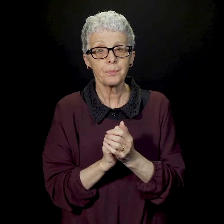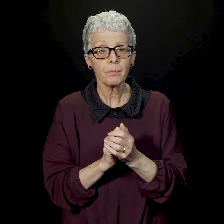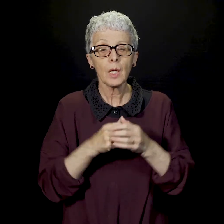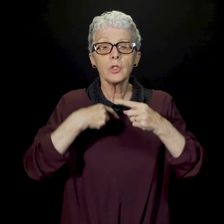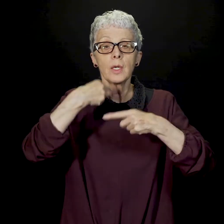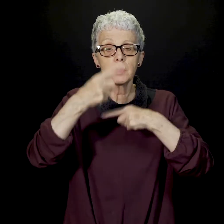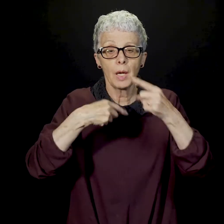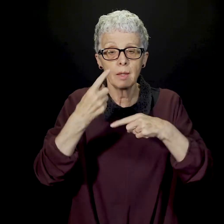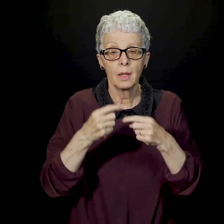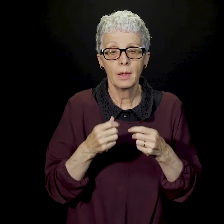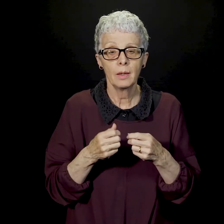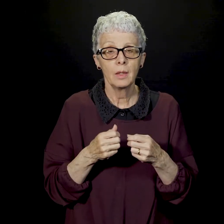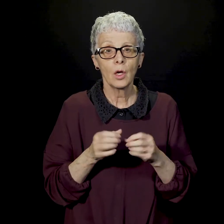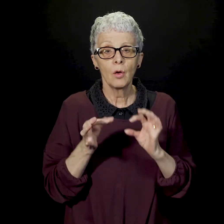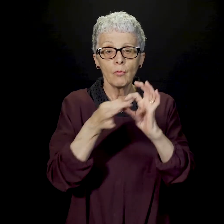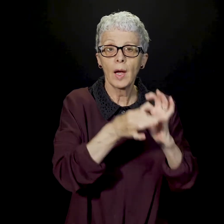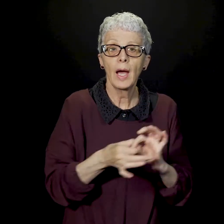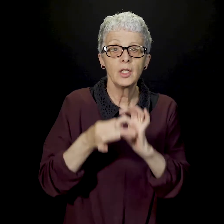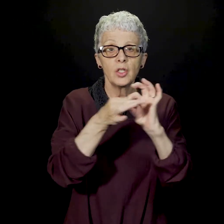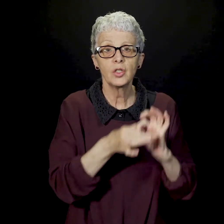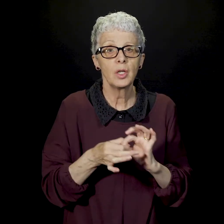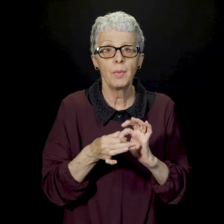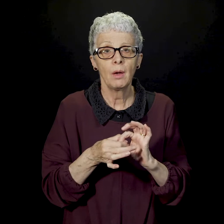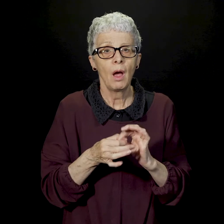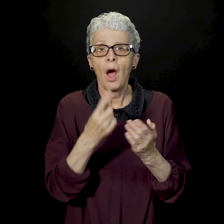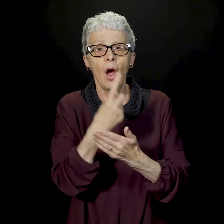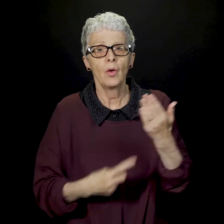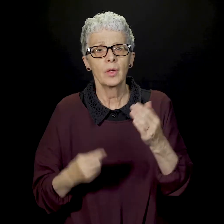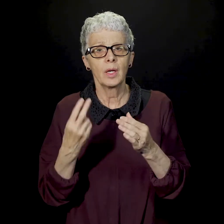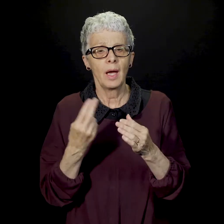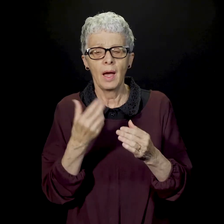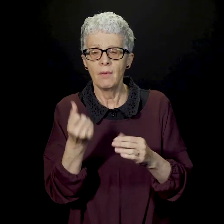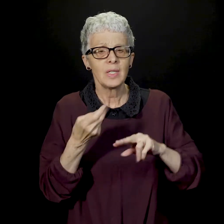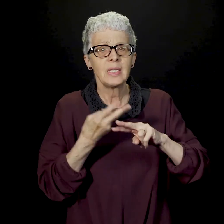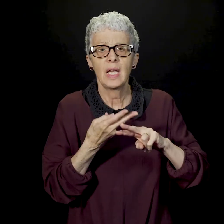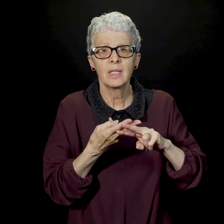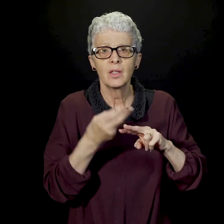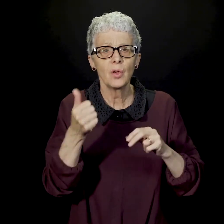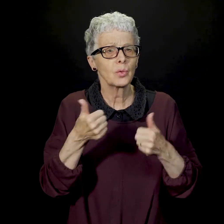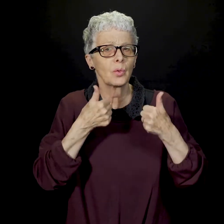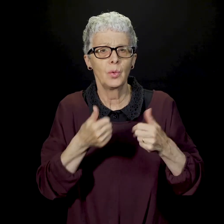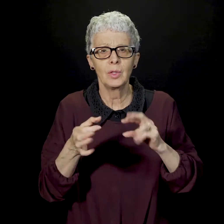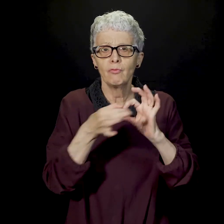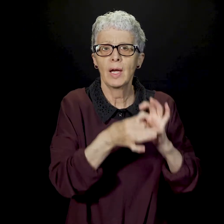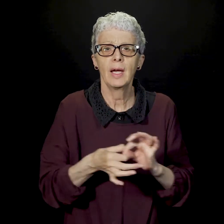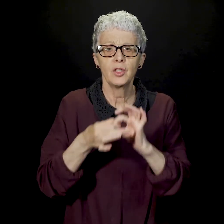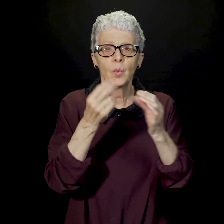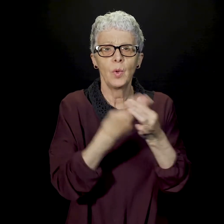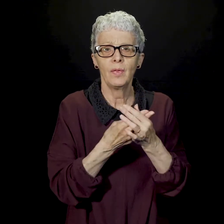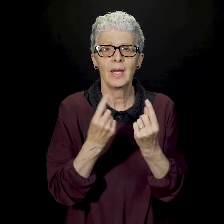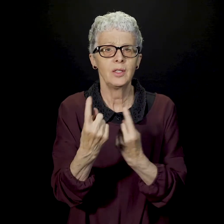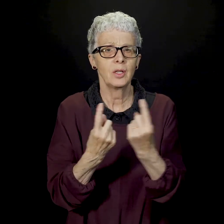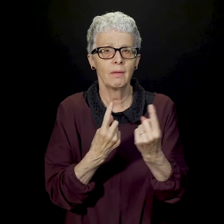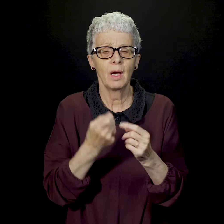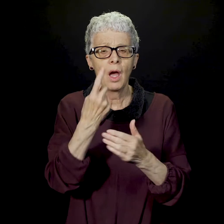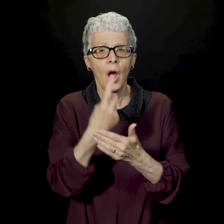describe like a relationship purely based on physical transaction. Sexual relationship with no expectation of intimacy